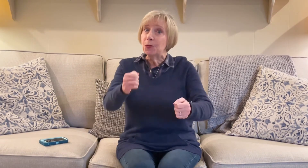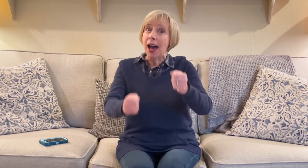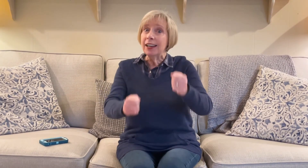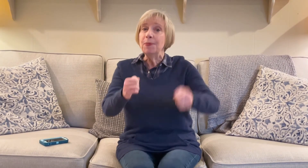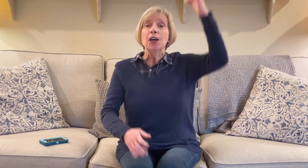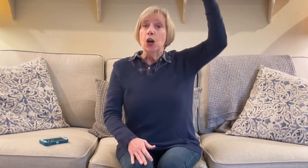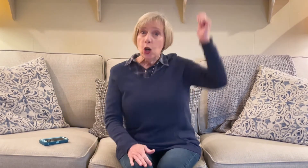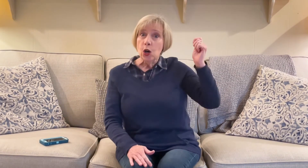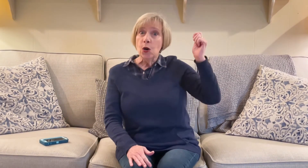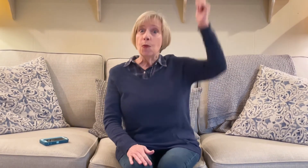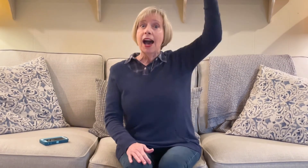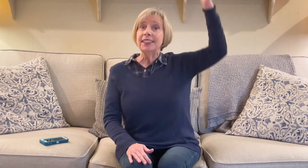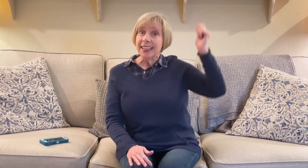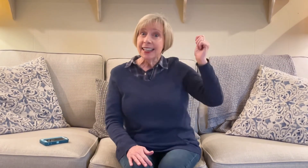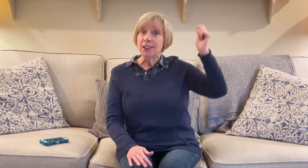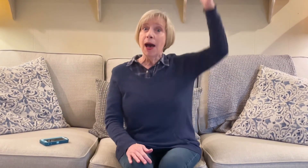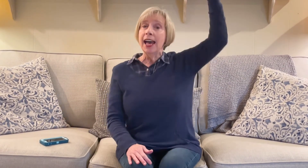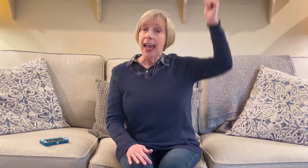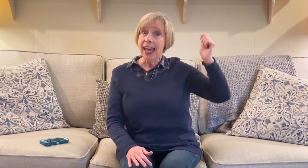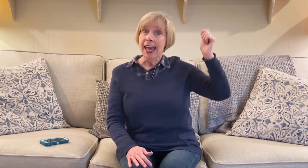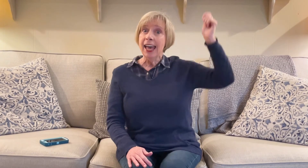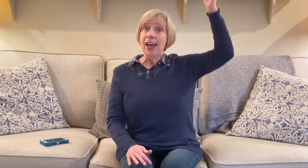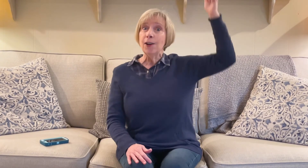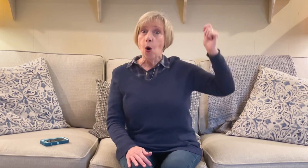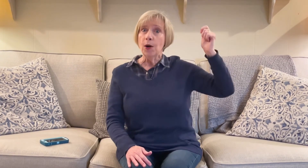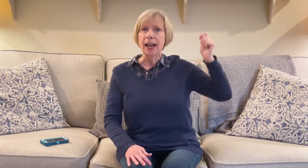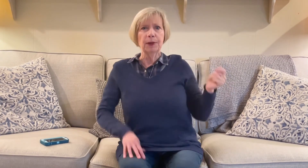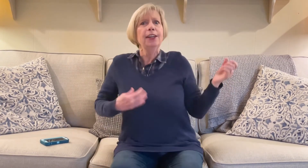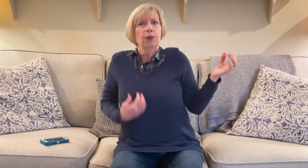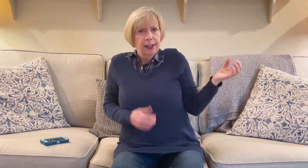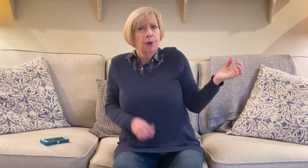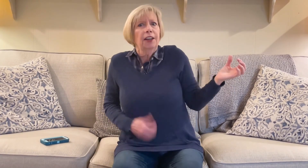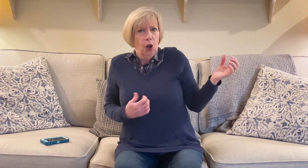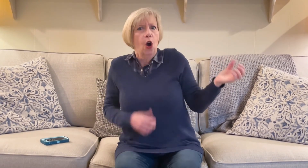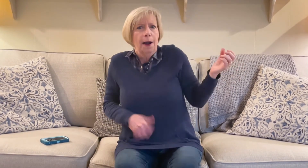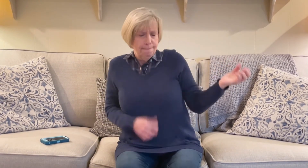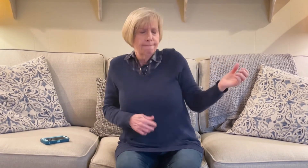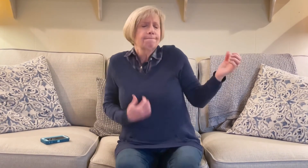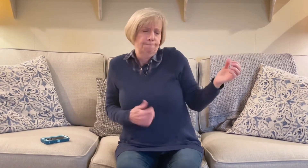truck. Boo-wa sings my air horn. Now play your electric guitar.